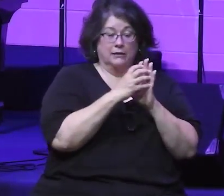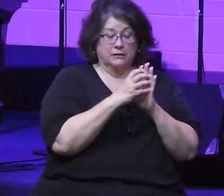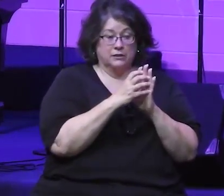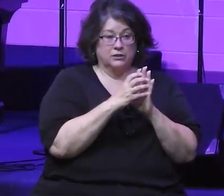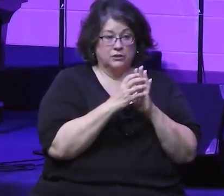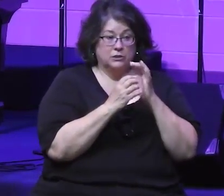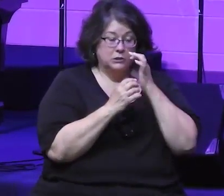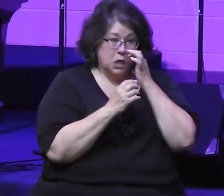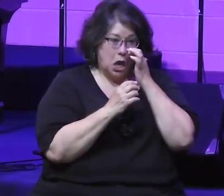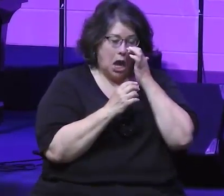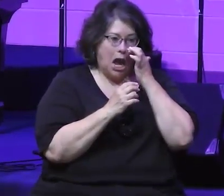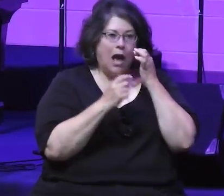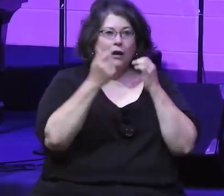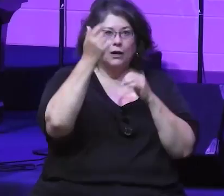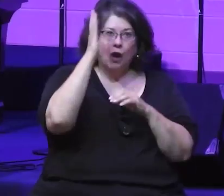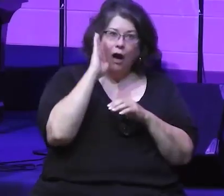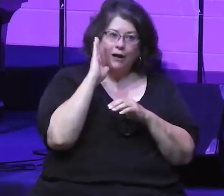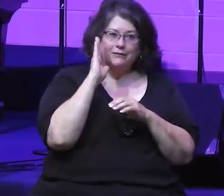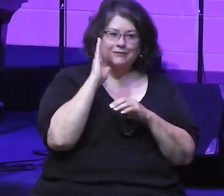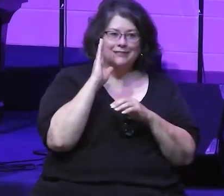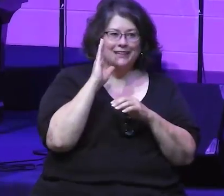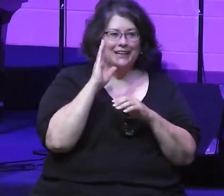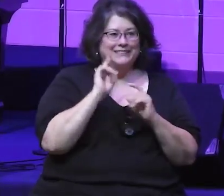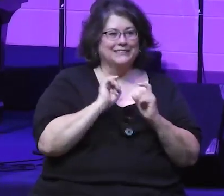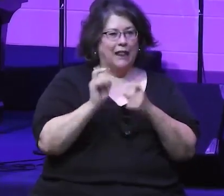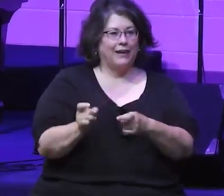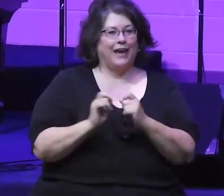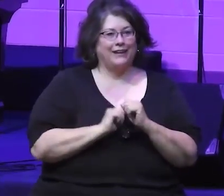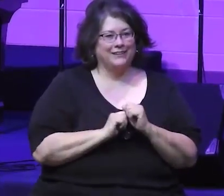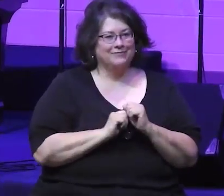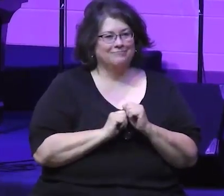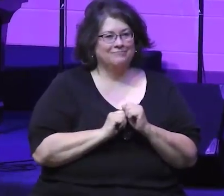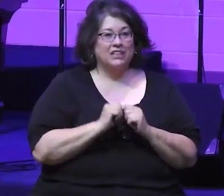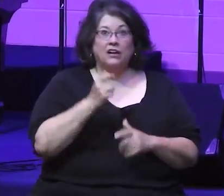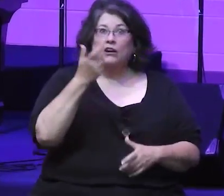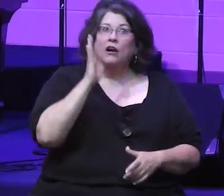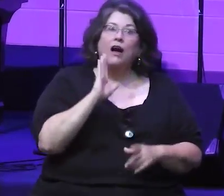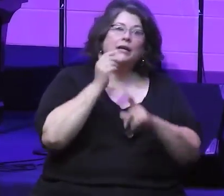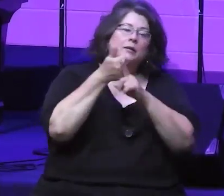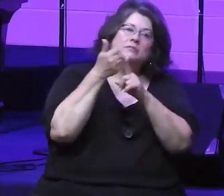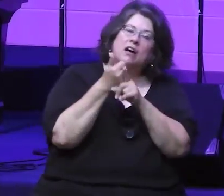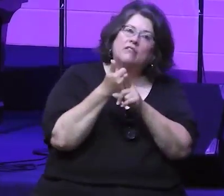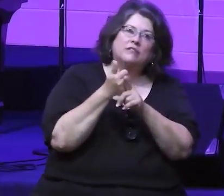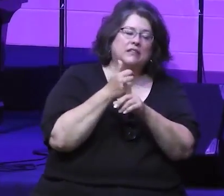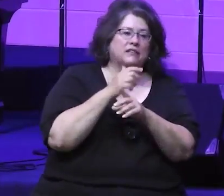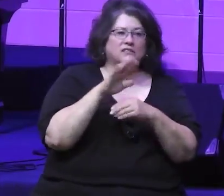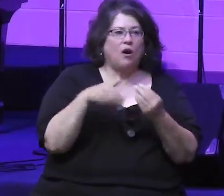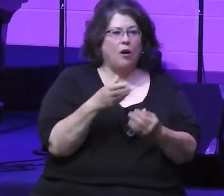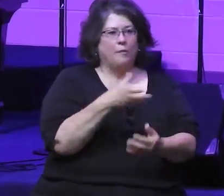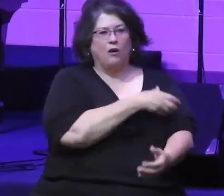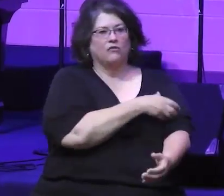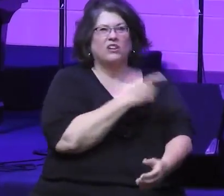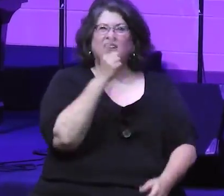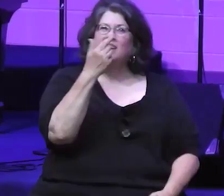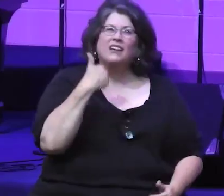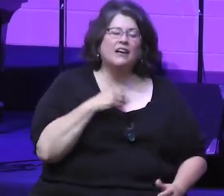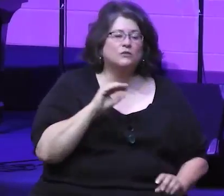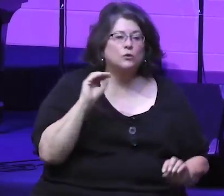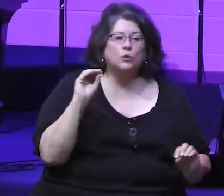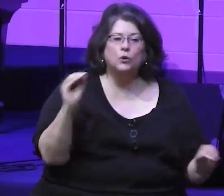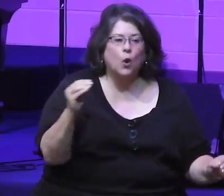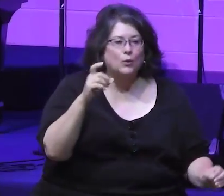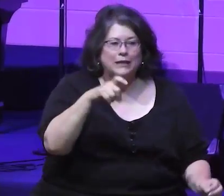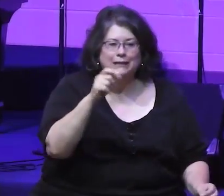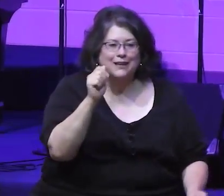delegating. And the difference is, God is an all-powerful being that has no needs whatsoever. And